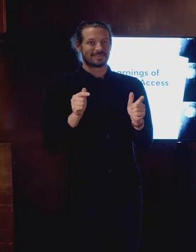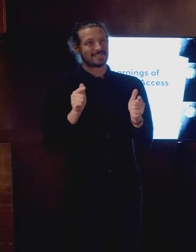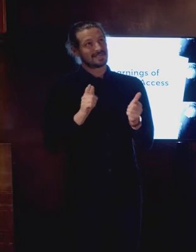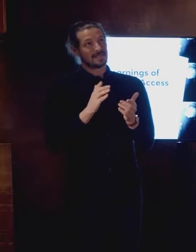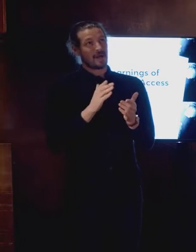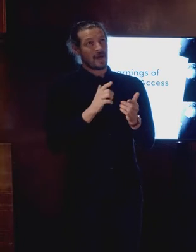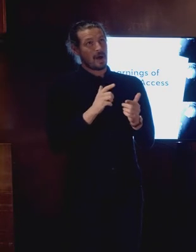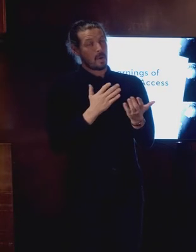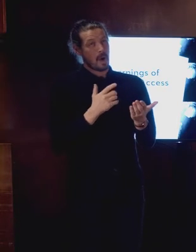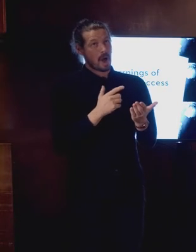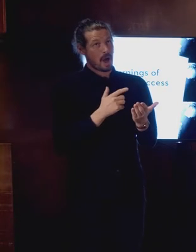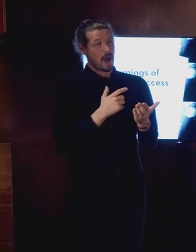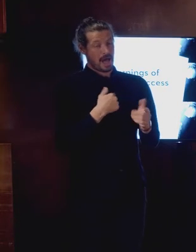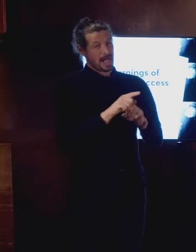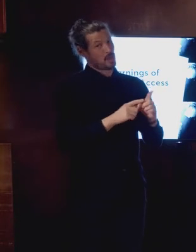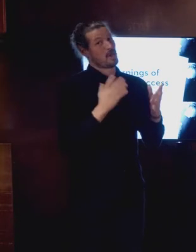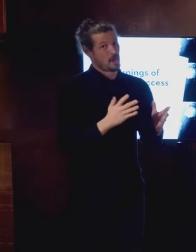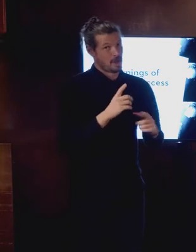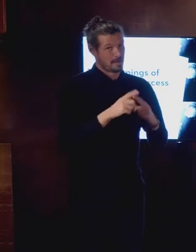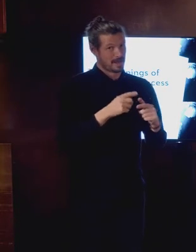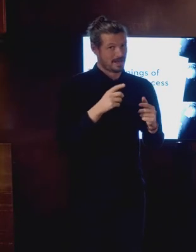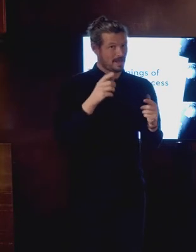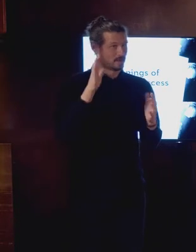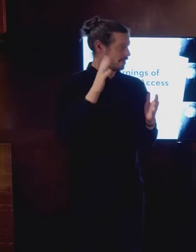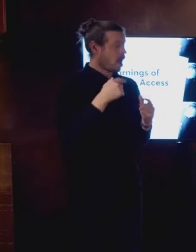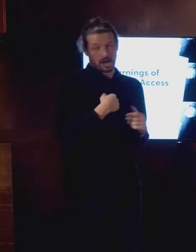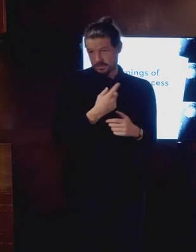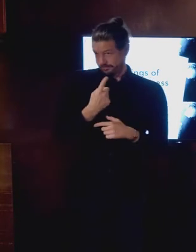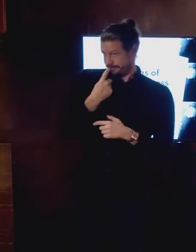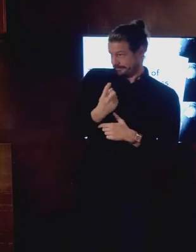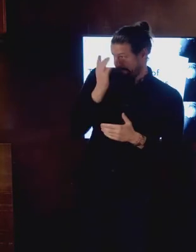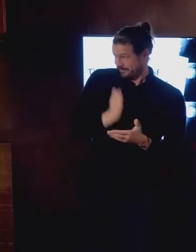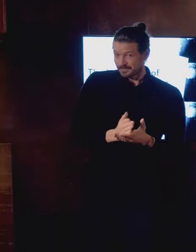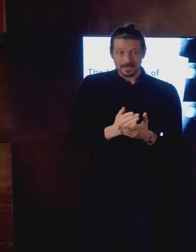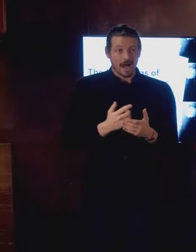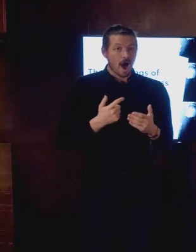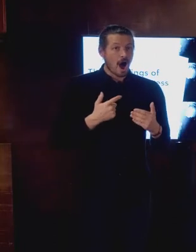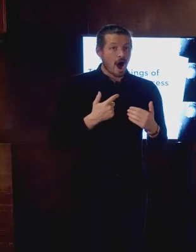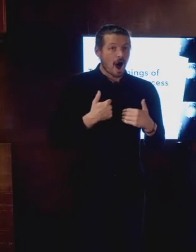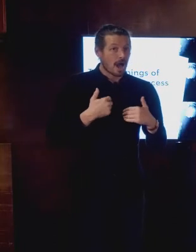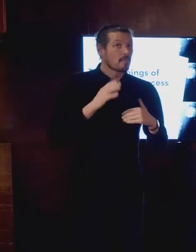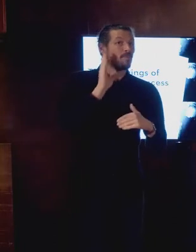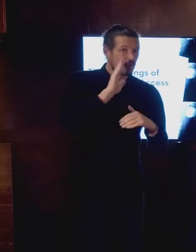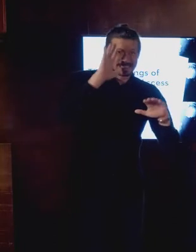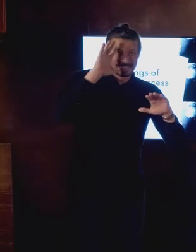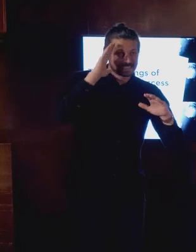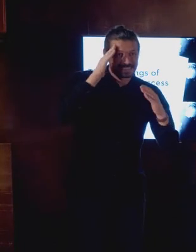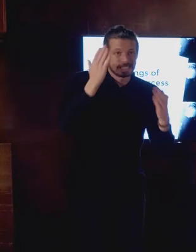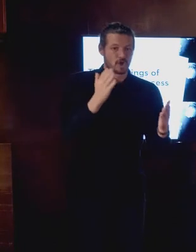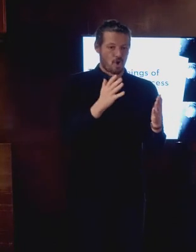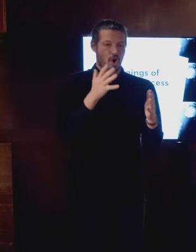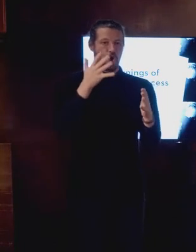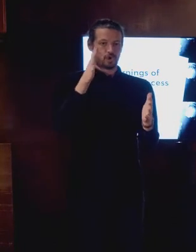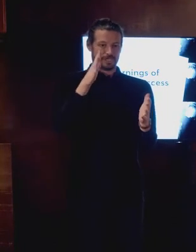how educated I was. I'm going to really embarrassingly confess this and say I didn't actually know that Auslan was its